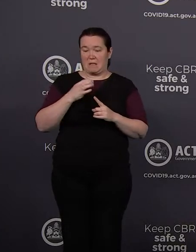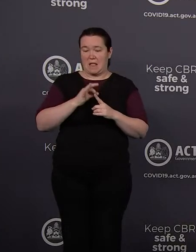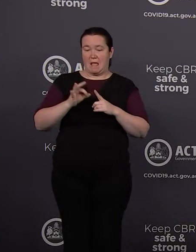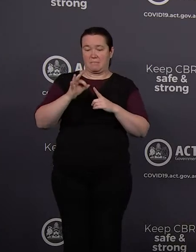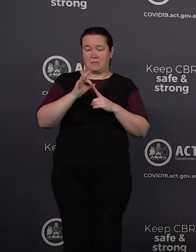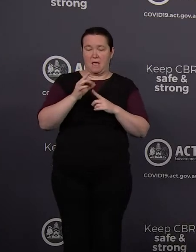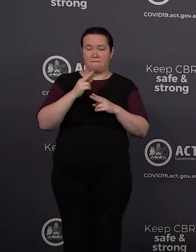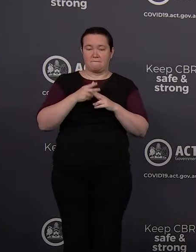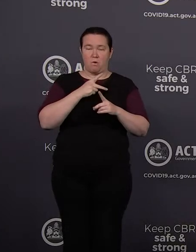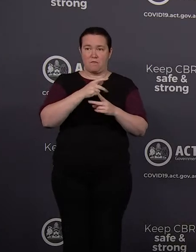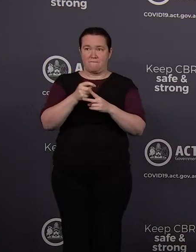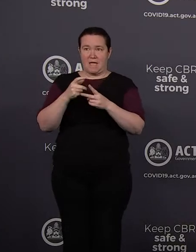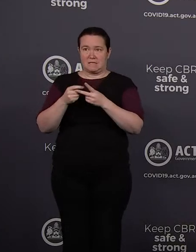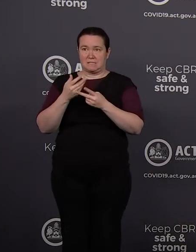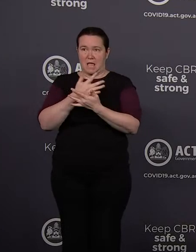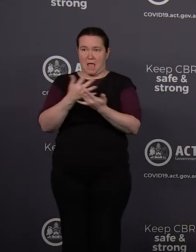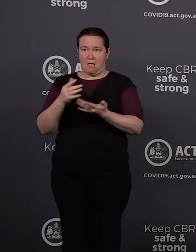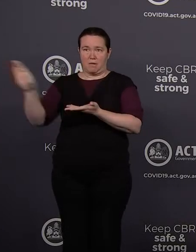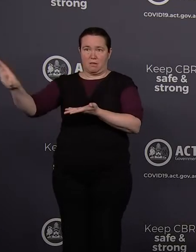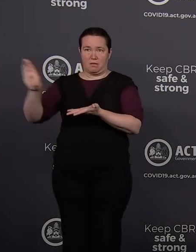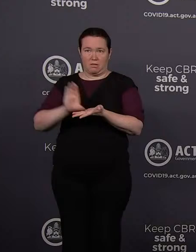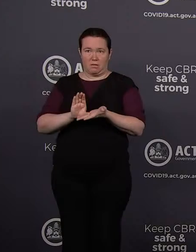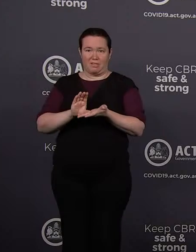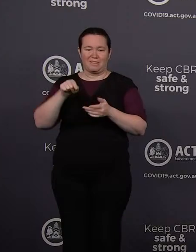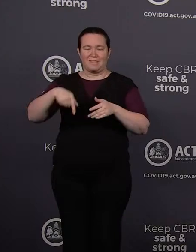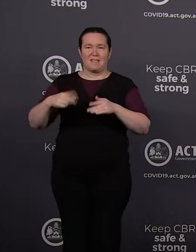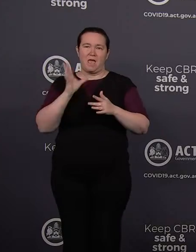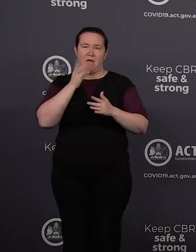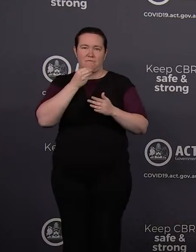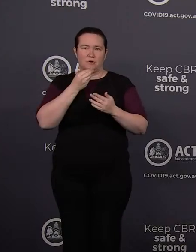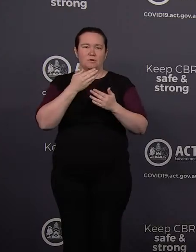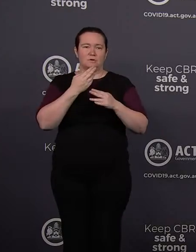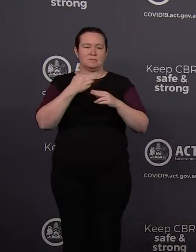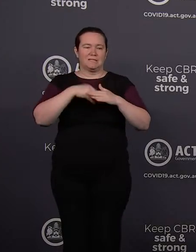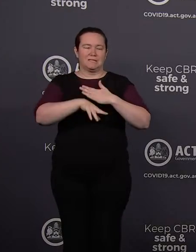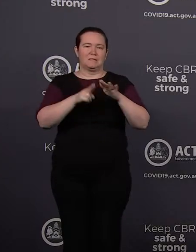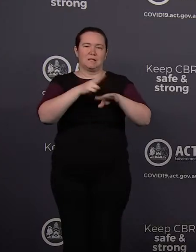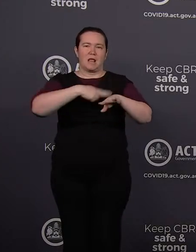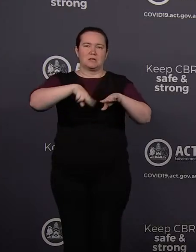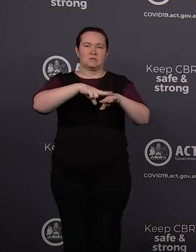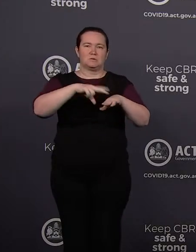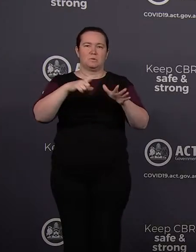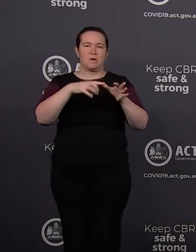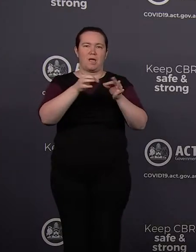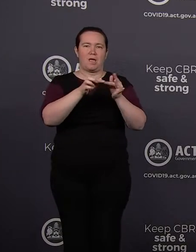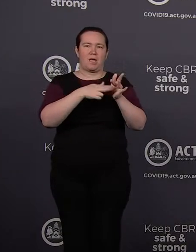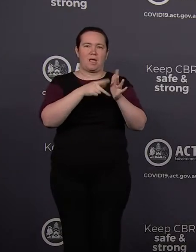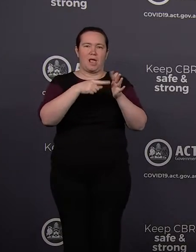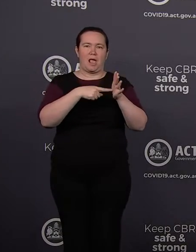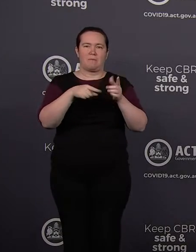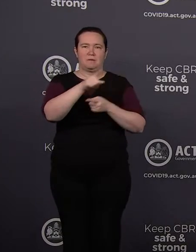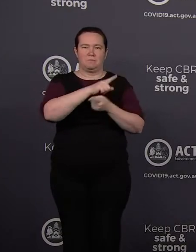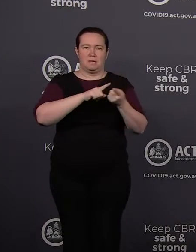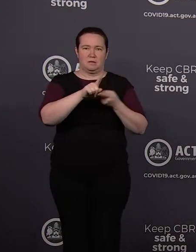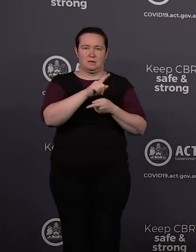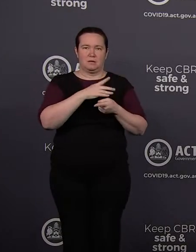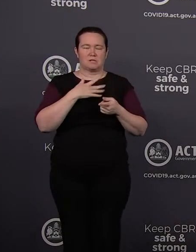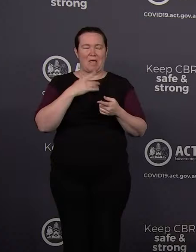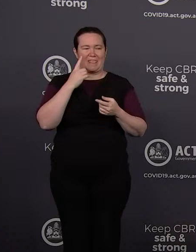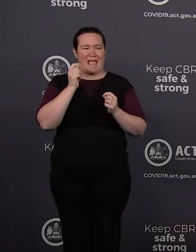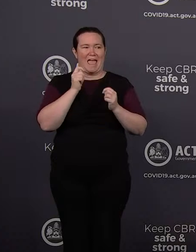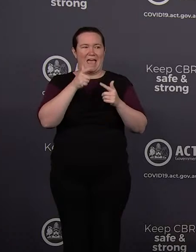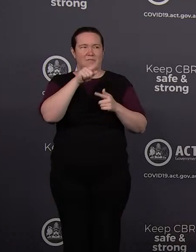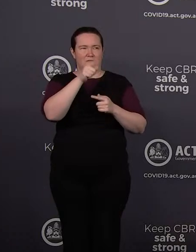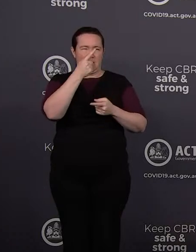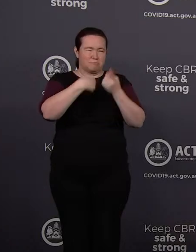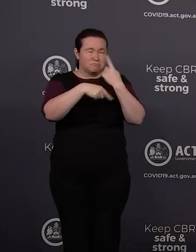vaccine supply in National Cabinet this afternoon, so I'd hope to be in a position after that briefing to have a better understanding